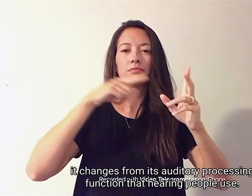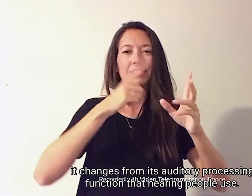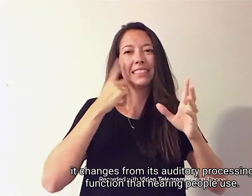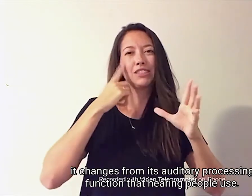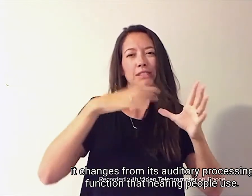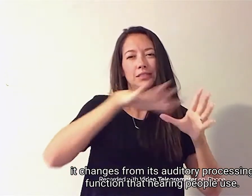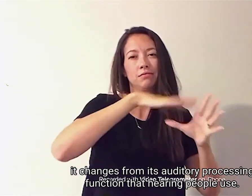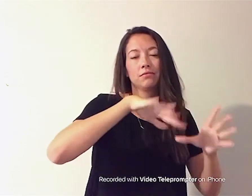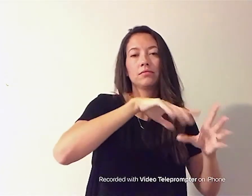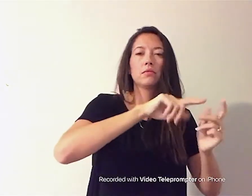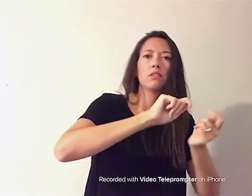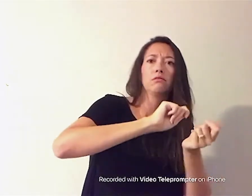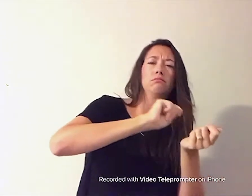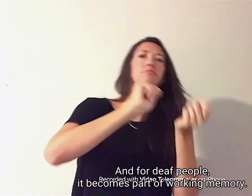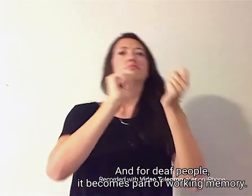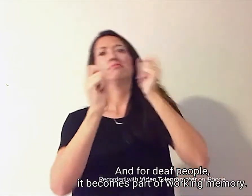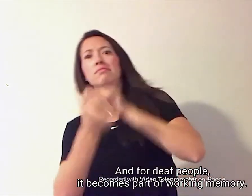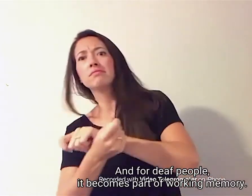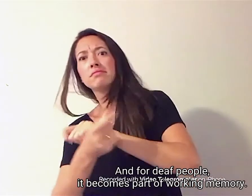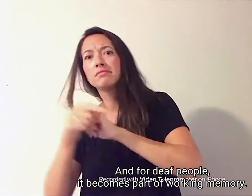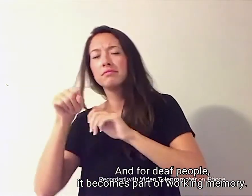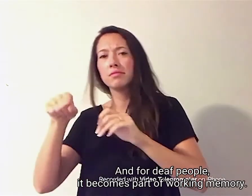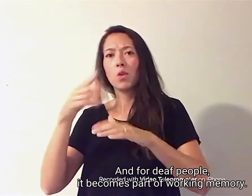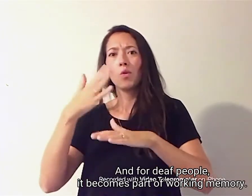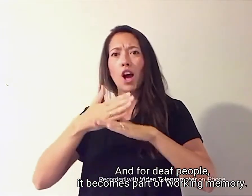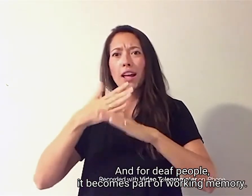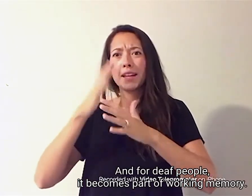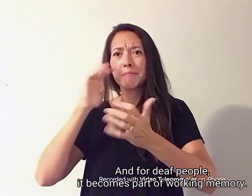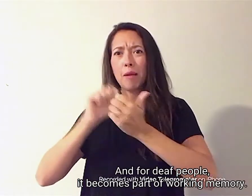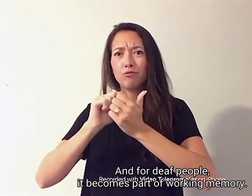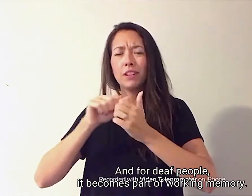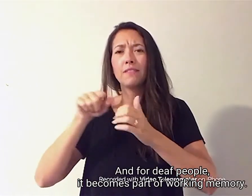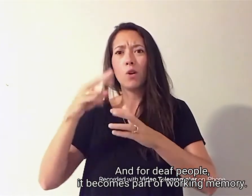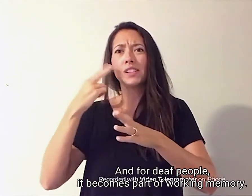people use, and for deaf people, it becomes part of working memory.